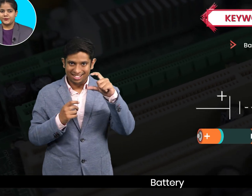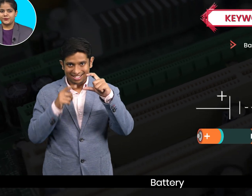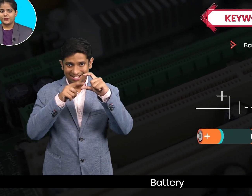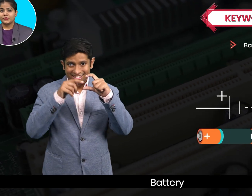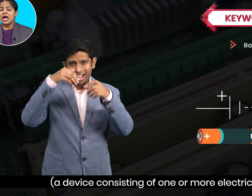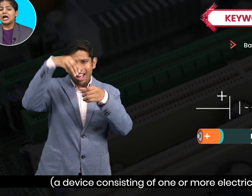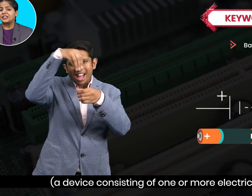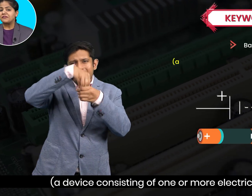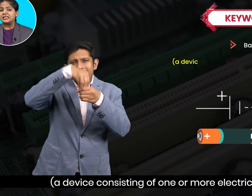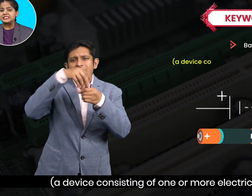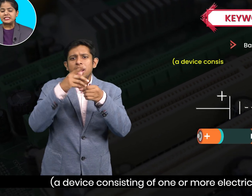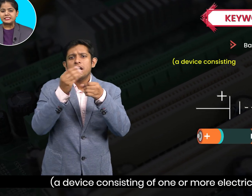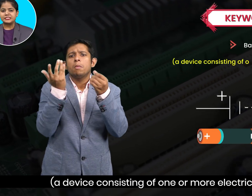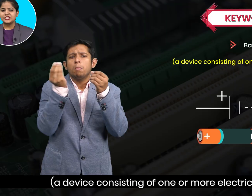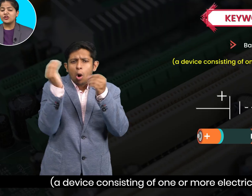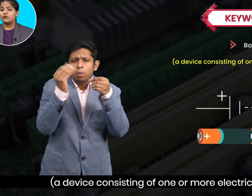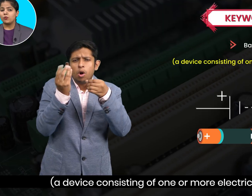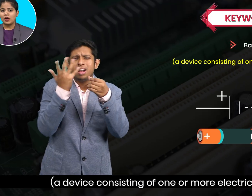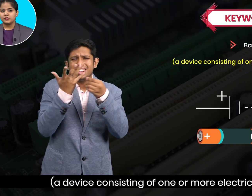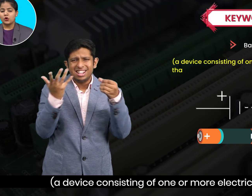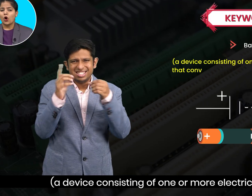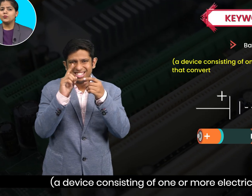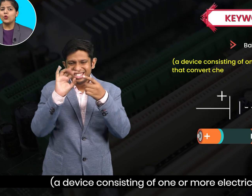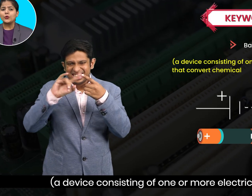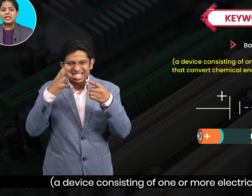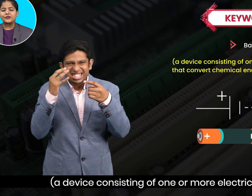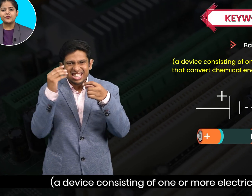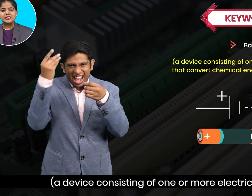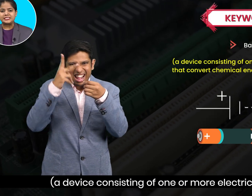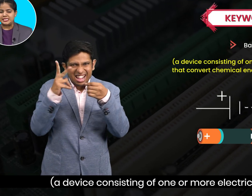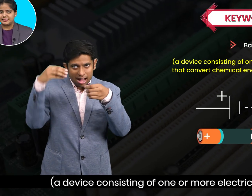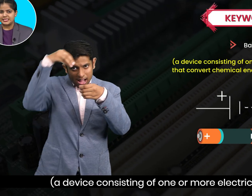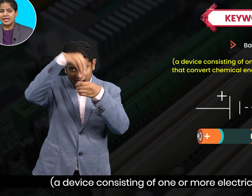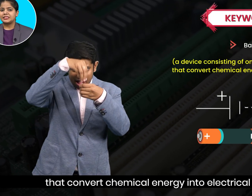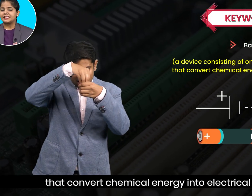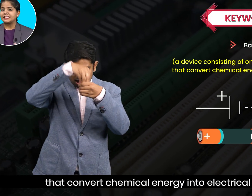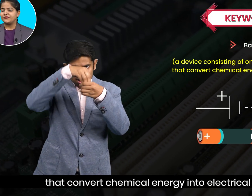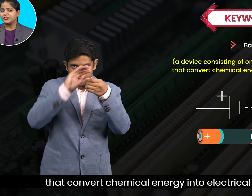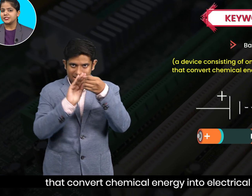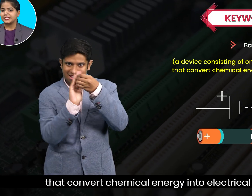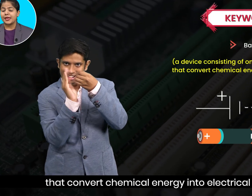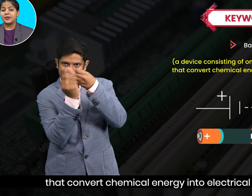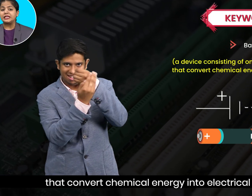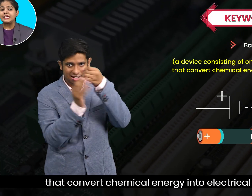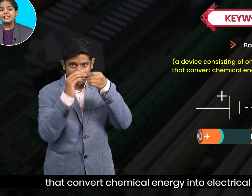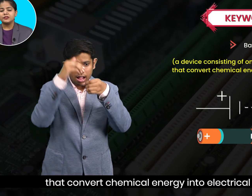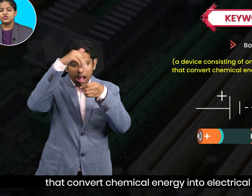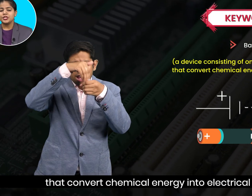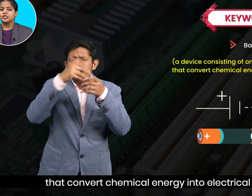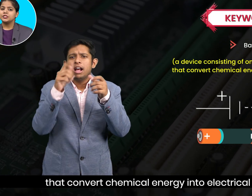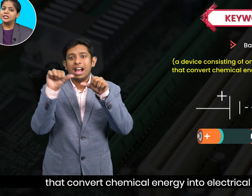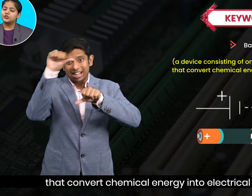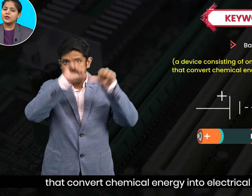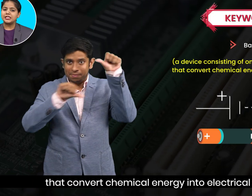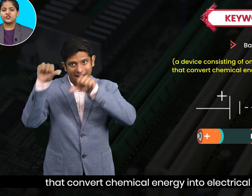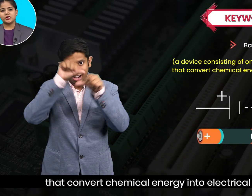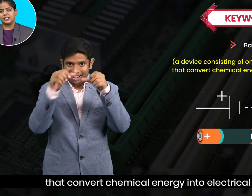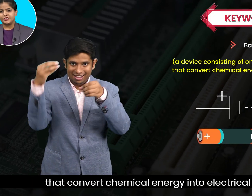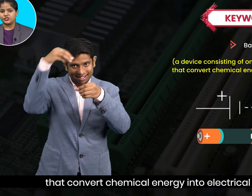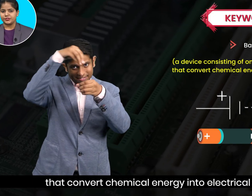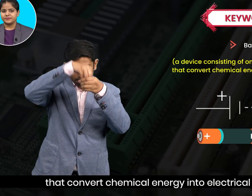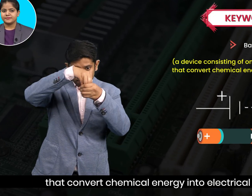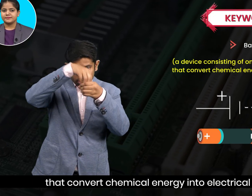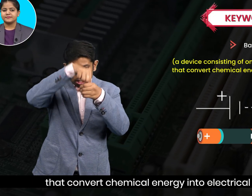Battery. A device consisting of one or more electrical cells that convert chemical energy into